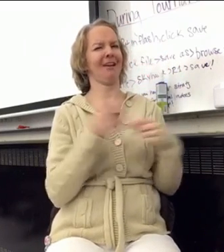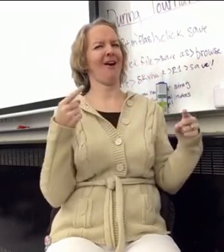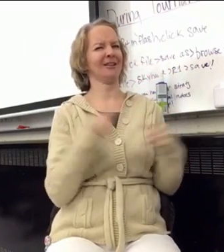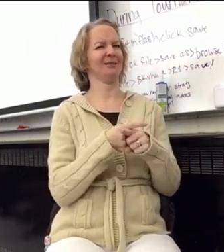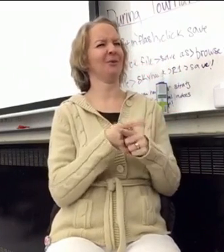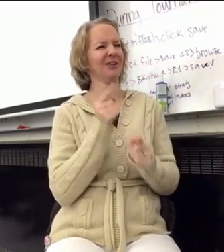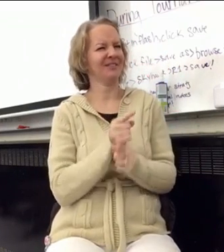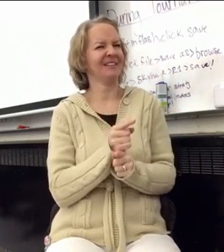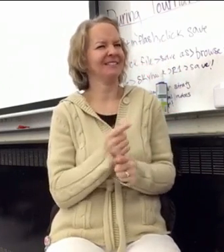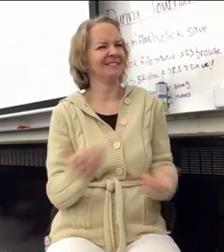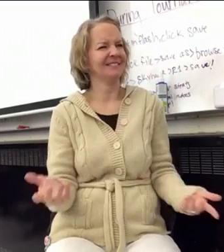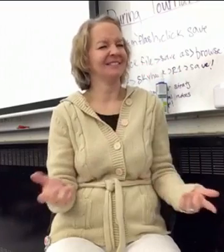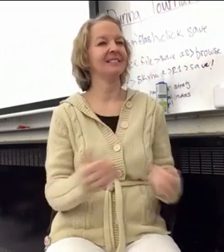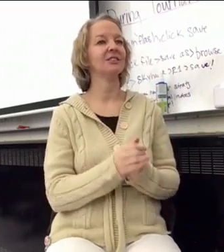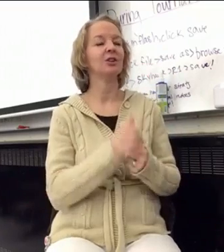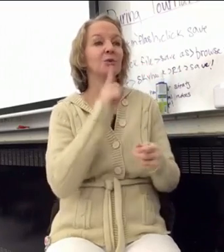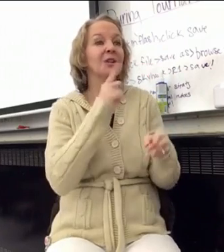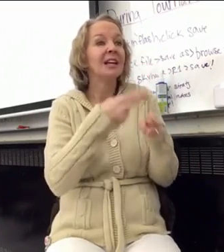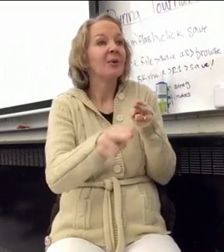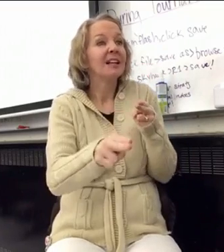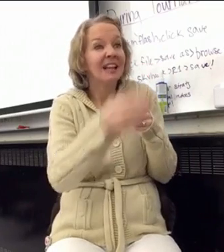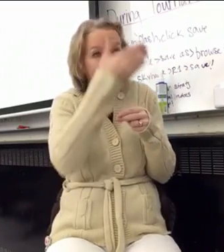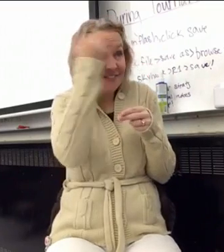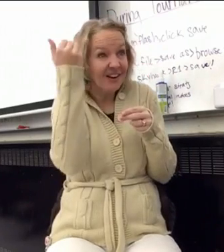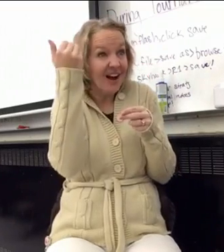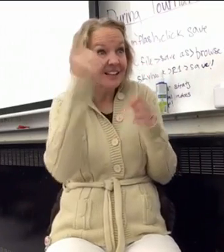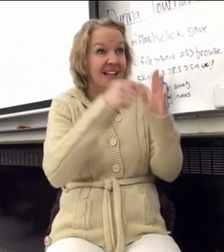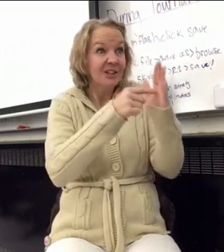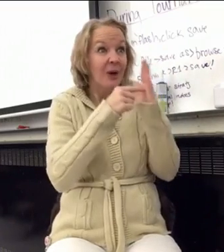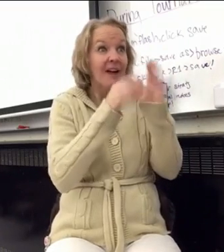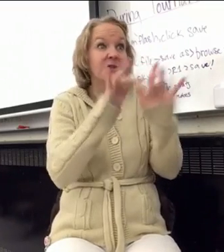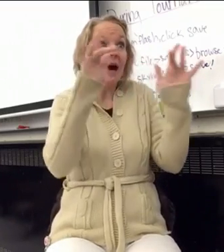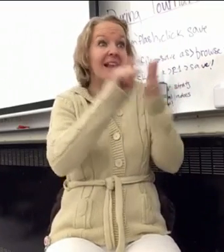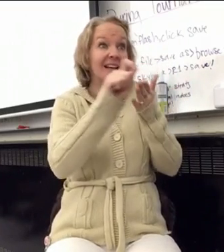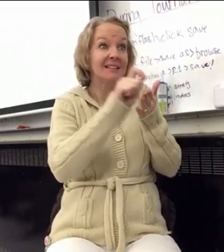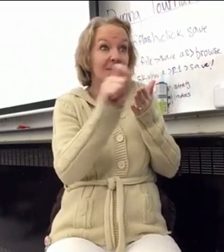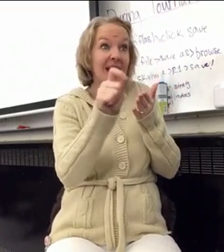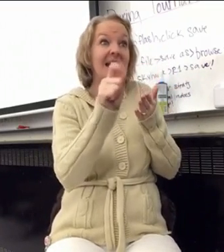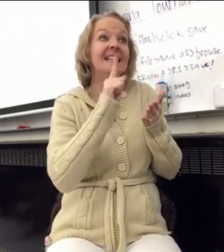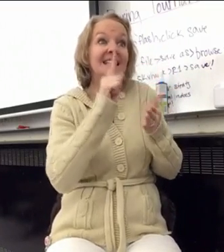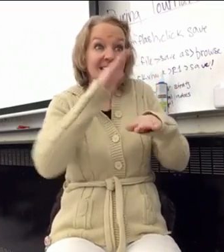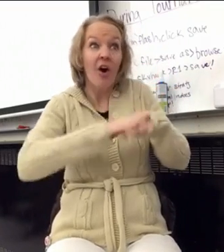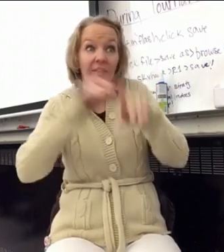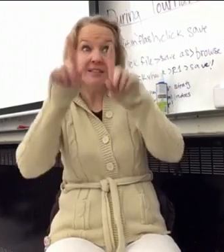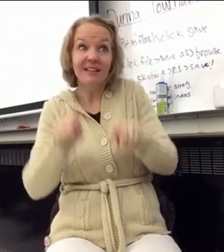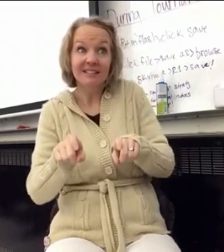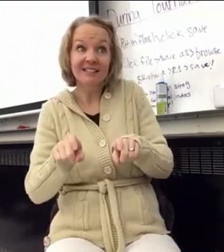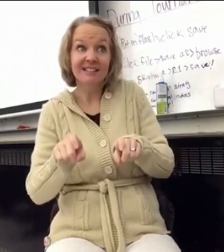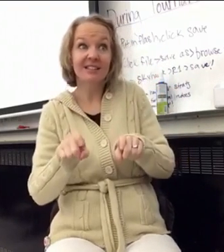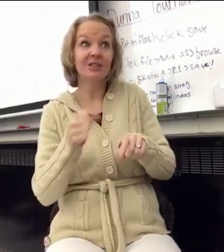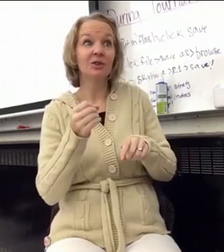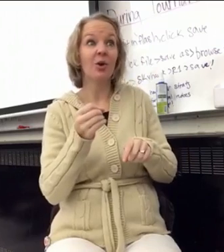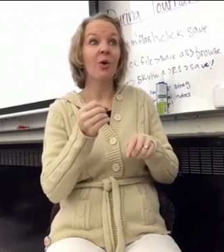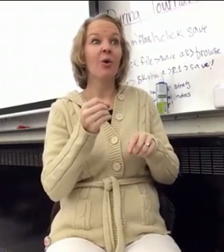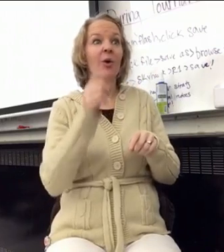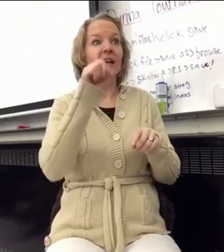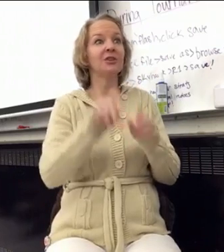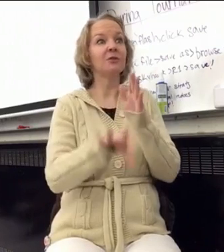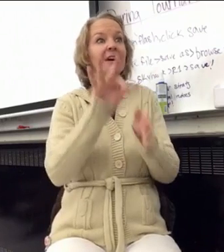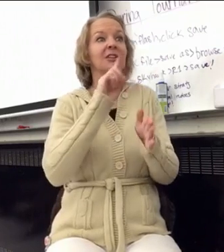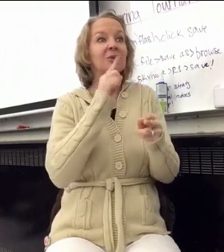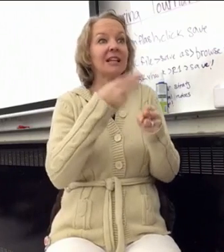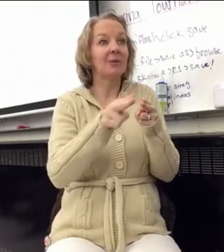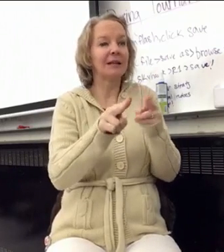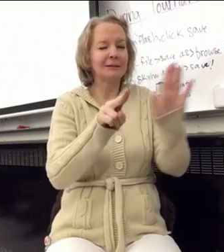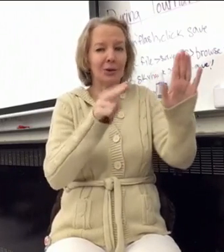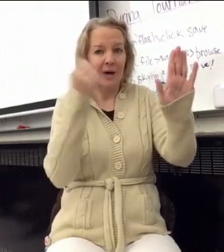really quickly, I just realized I forgot to have you have something highlighted, and it's a question on the exam. So I need to find it really quickly,